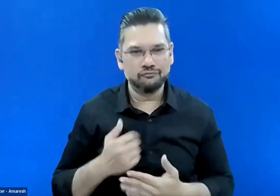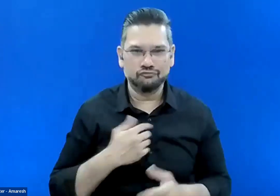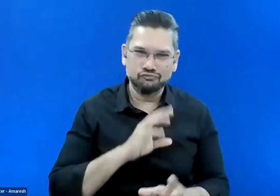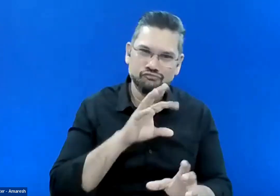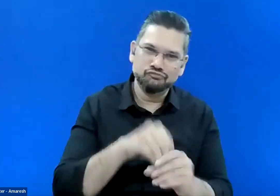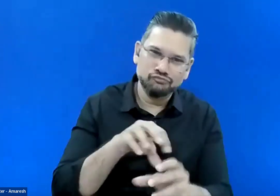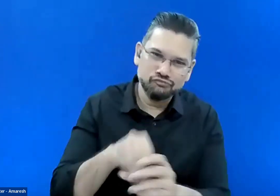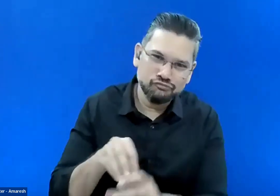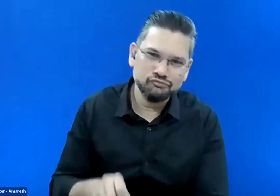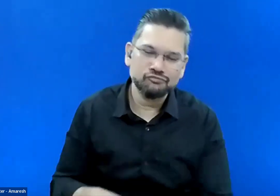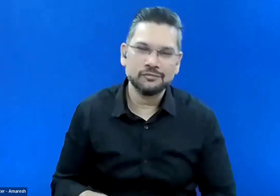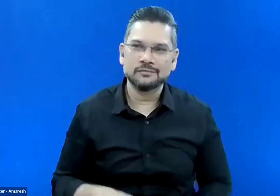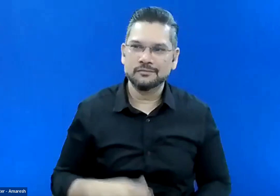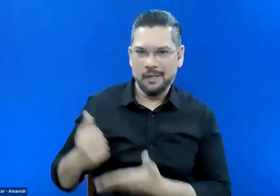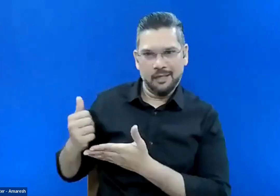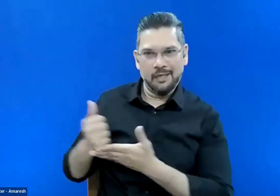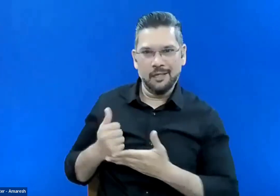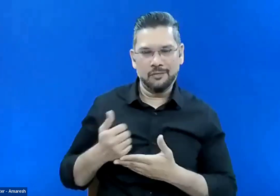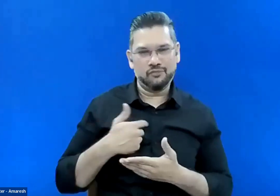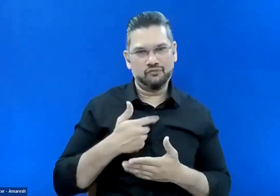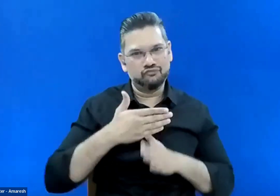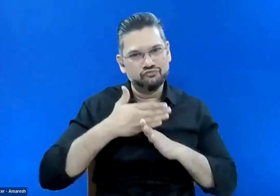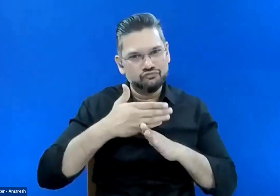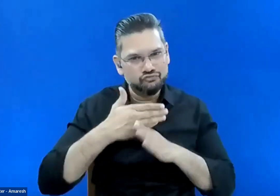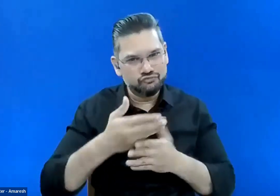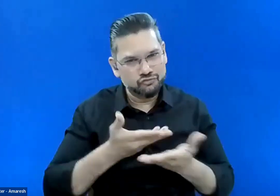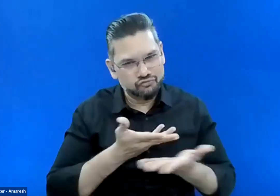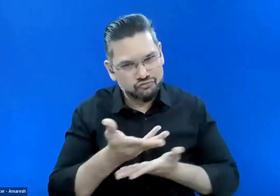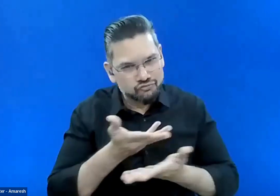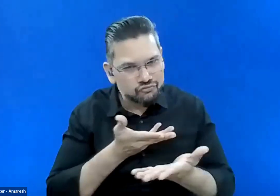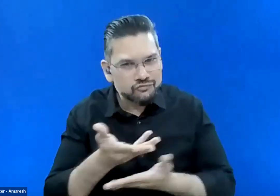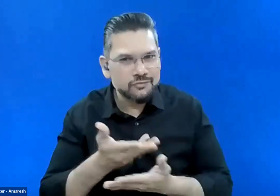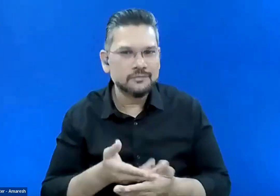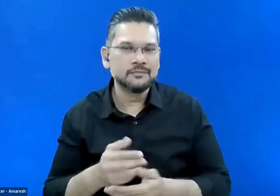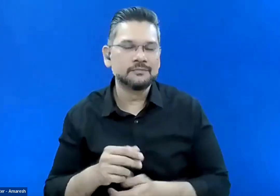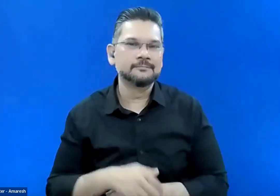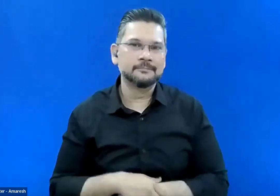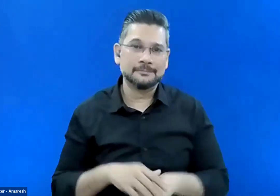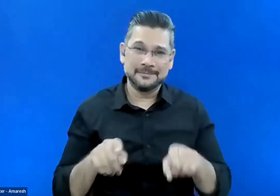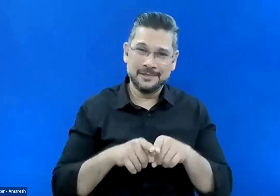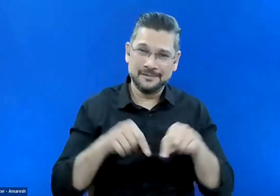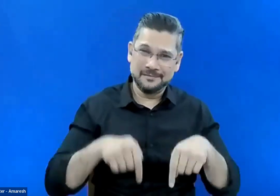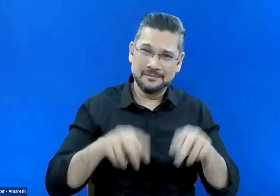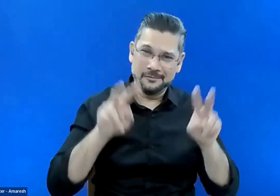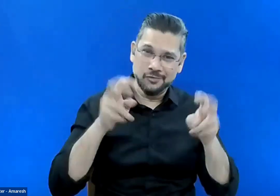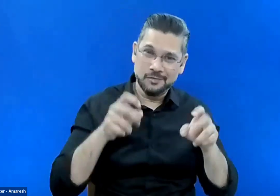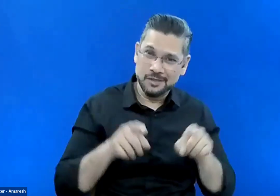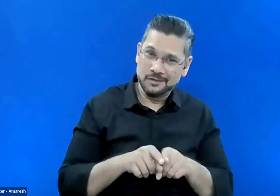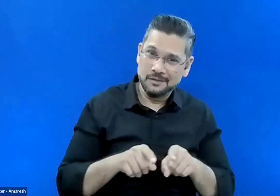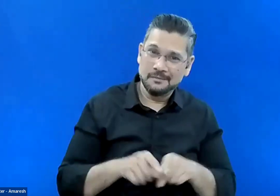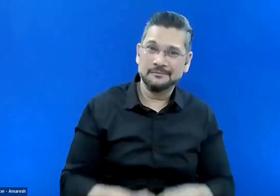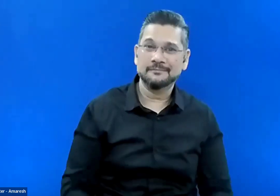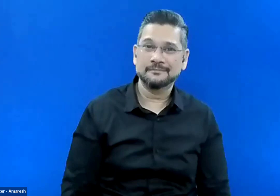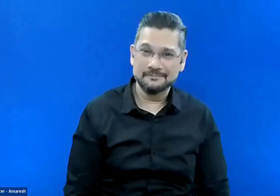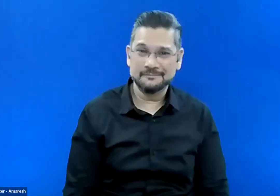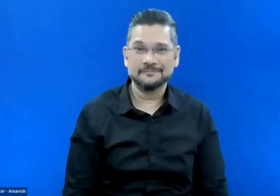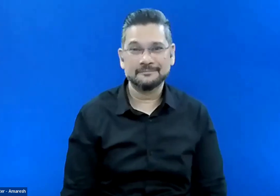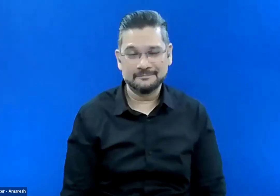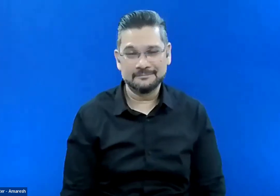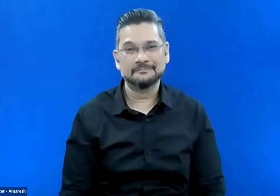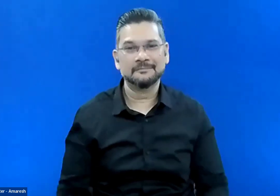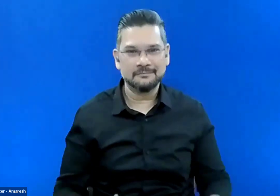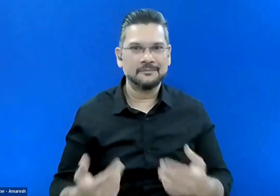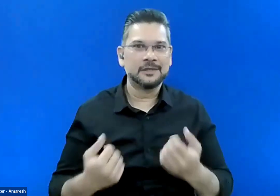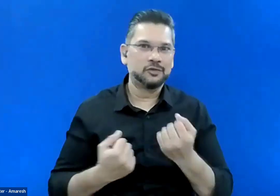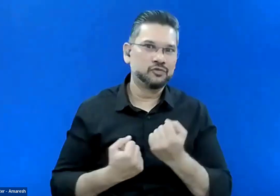even contentious issues like the ones you are discussing about today. So support is a really important thing when